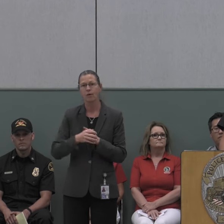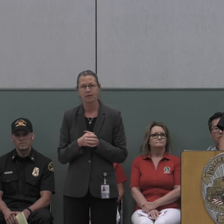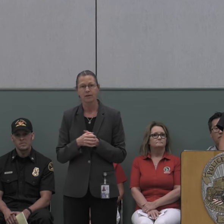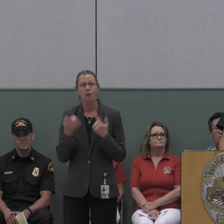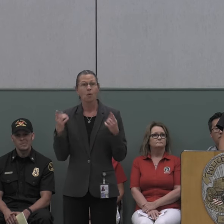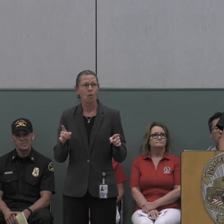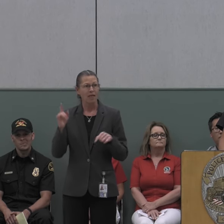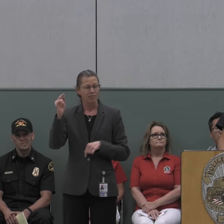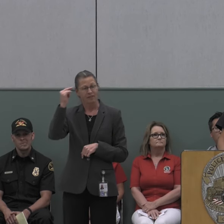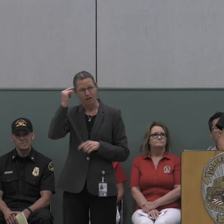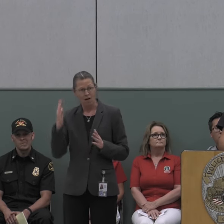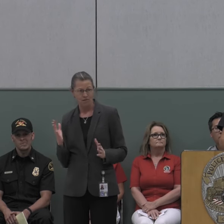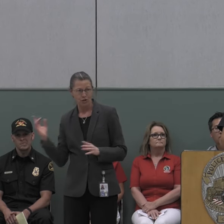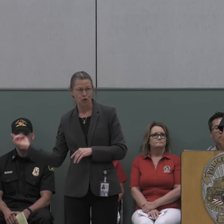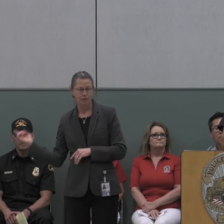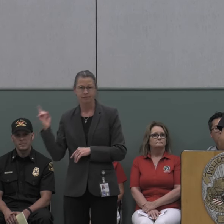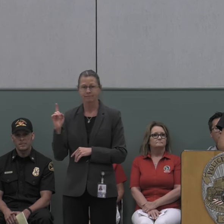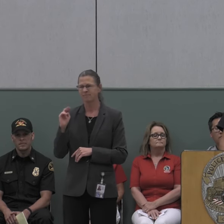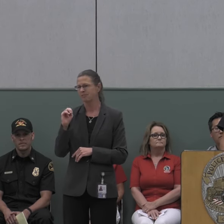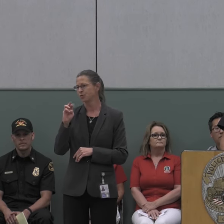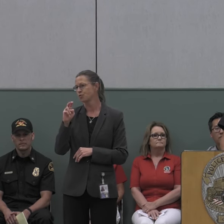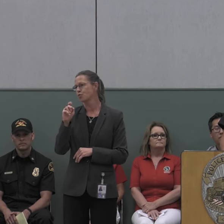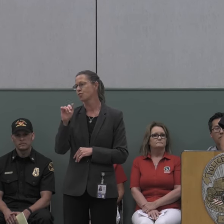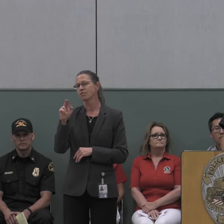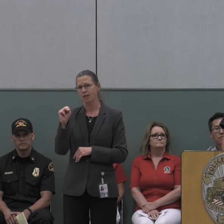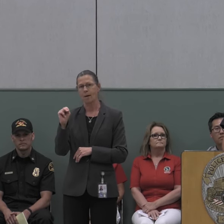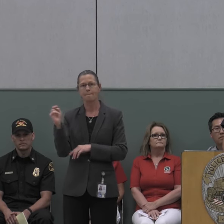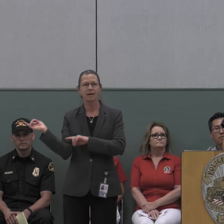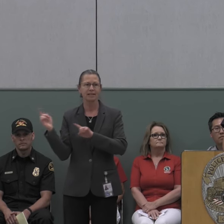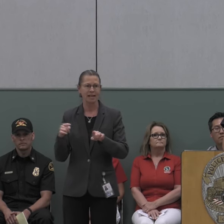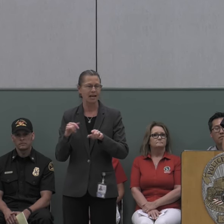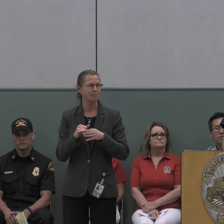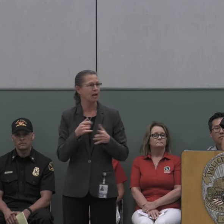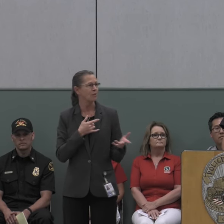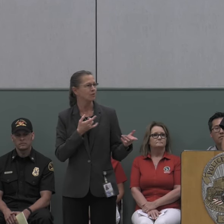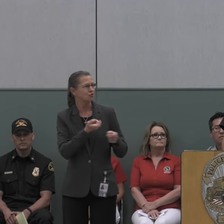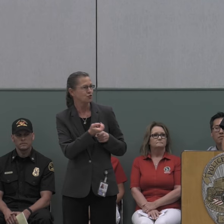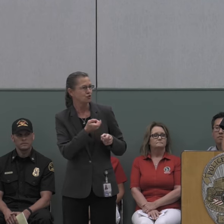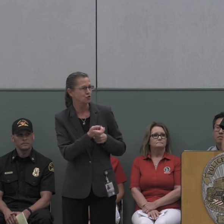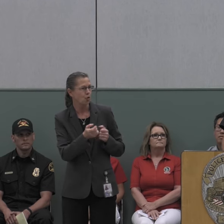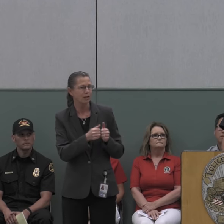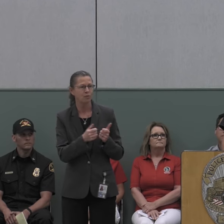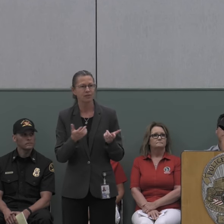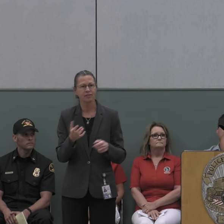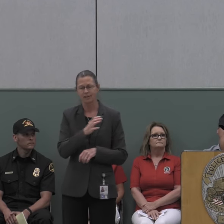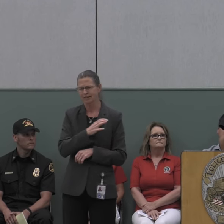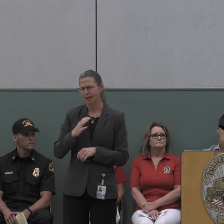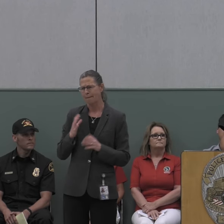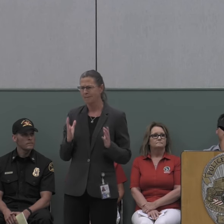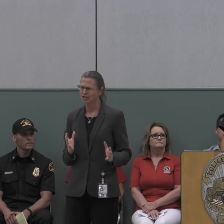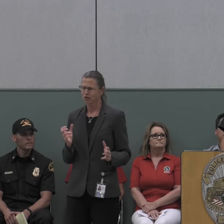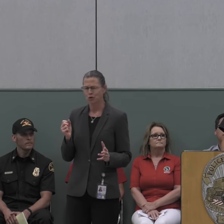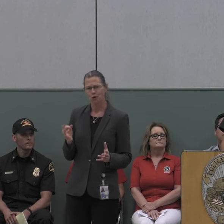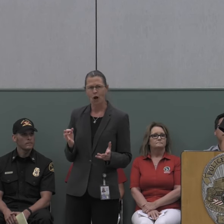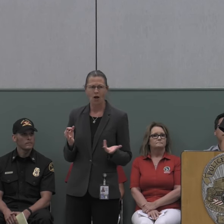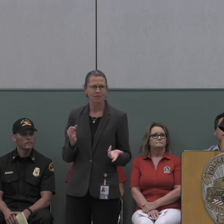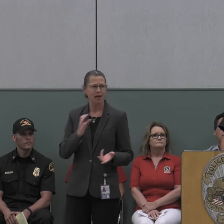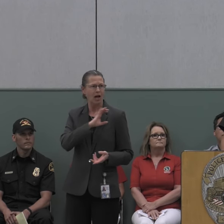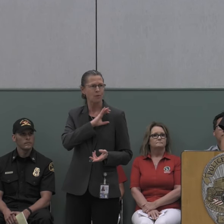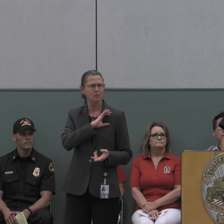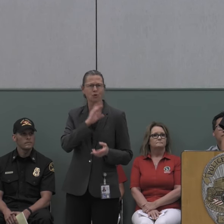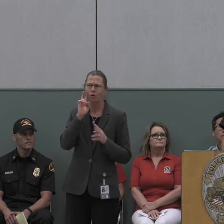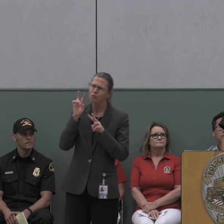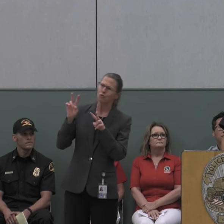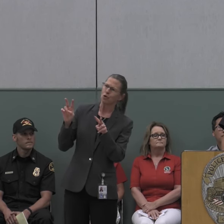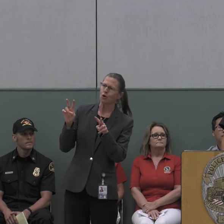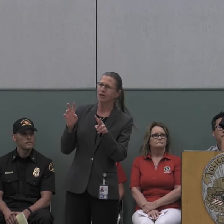other day, and I was jokingly with the commissioner of the Highway Patrol, I was like, yeah, look out in the lobby, and there's like 100